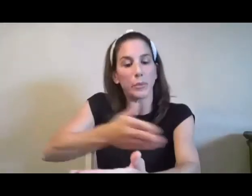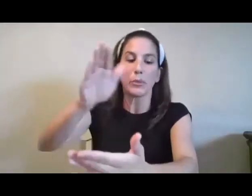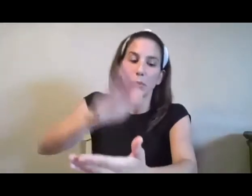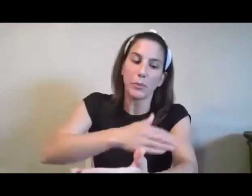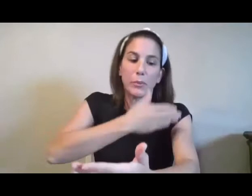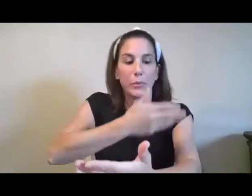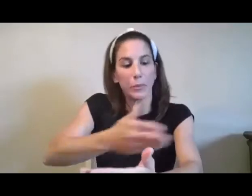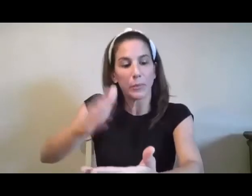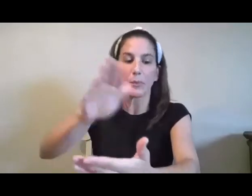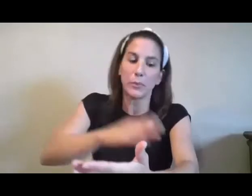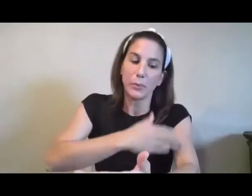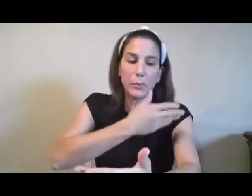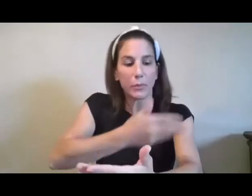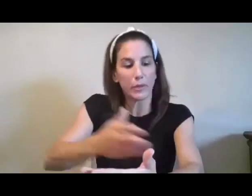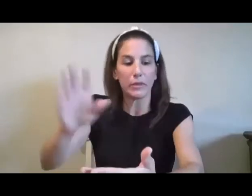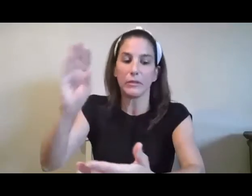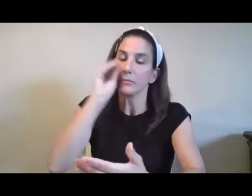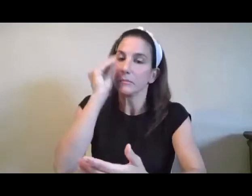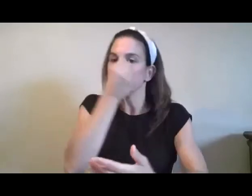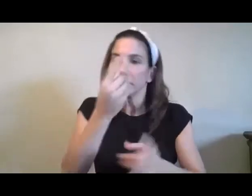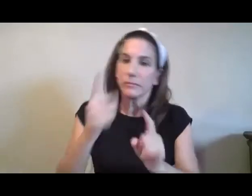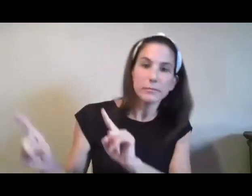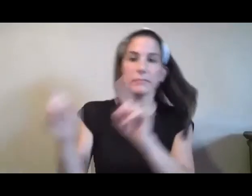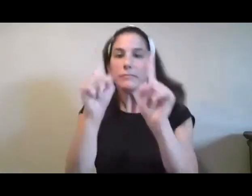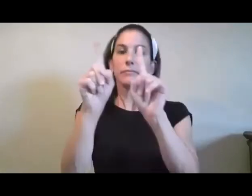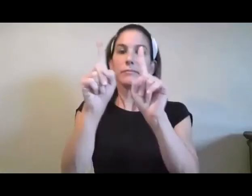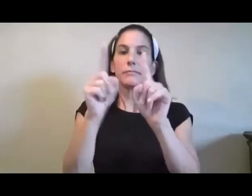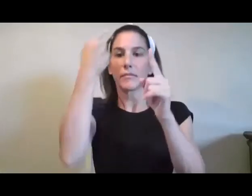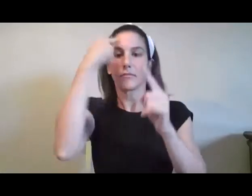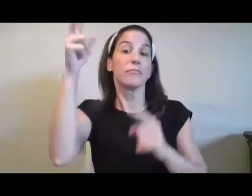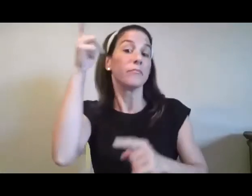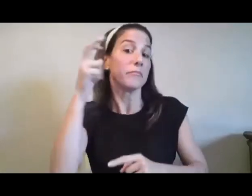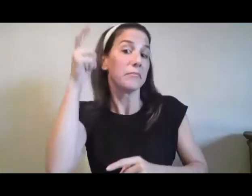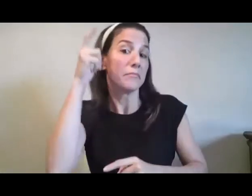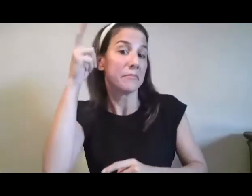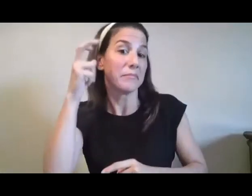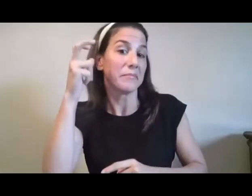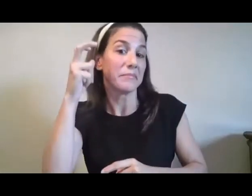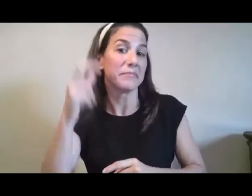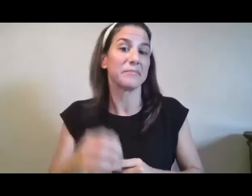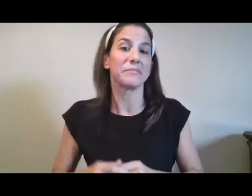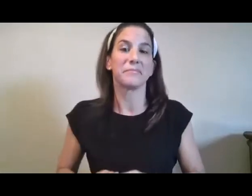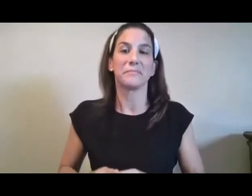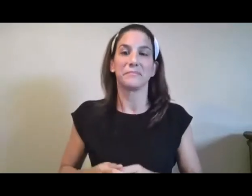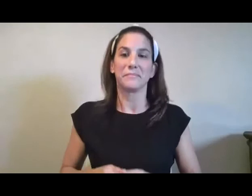doo, doo." Her blooms perked up to listen.